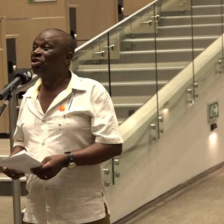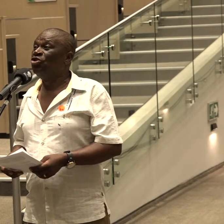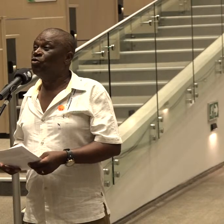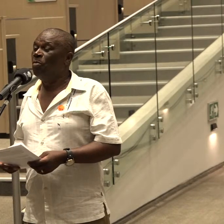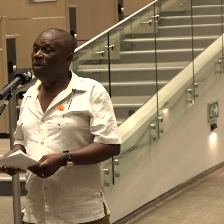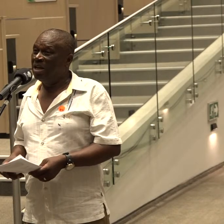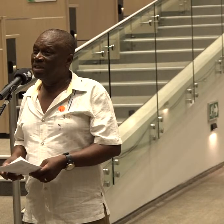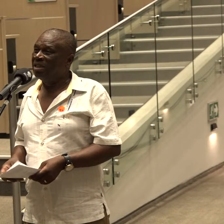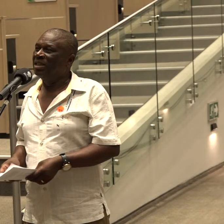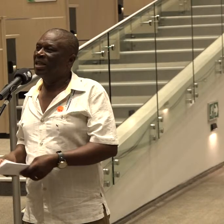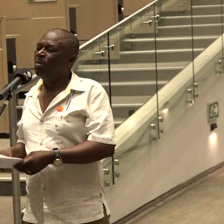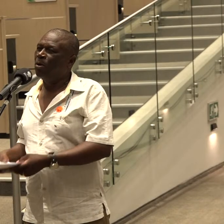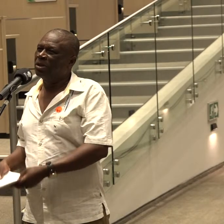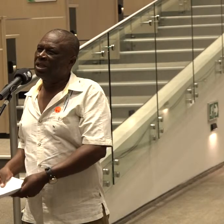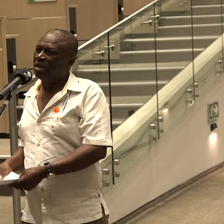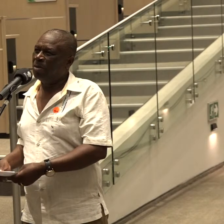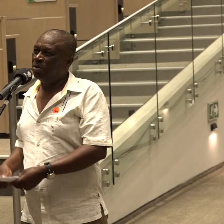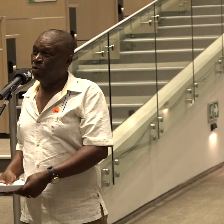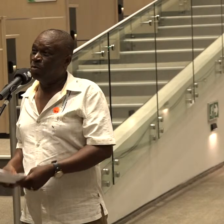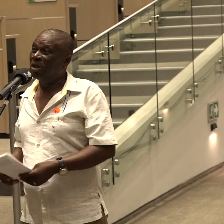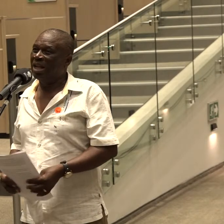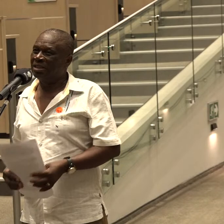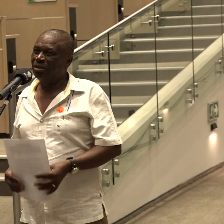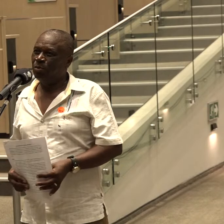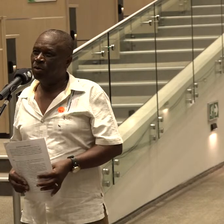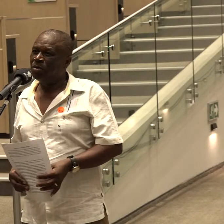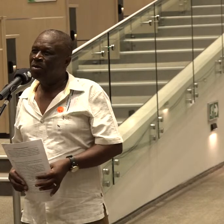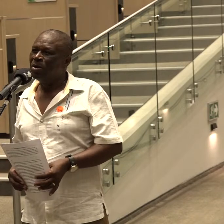these new bills disappointed